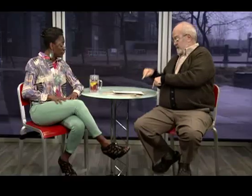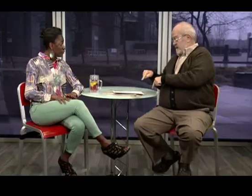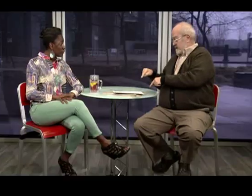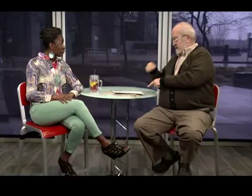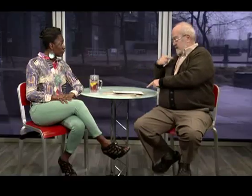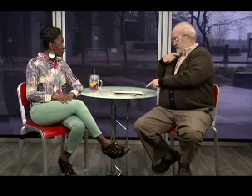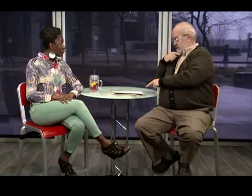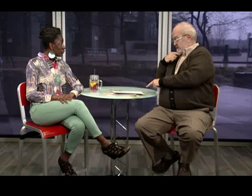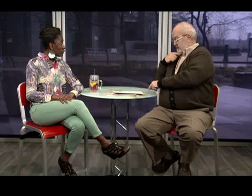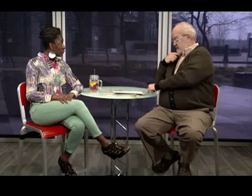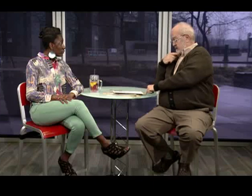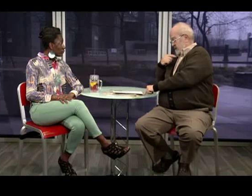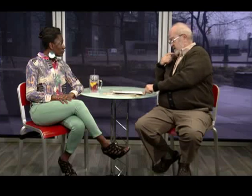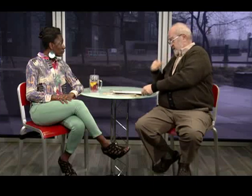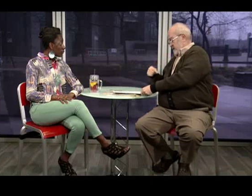very interested.